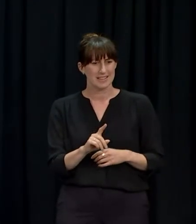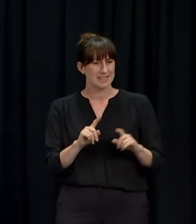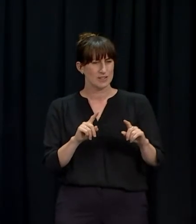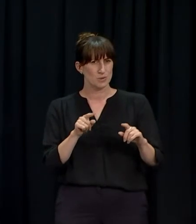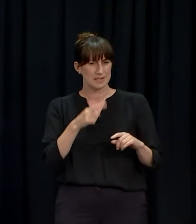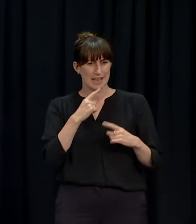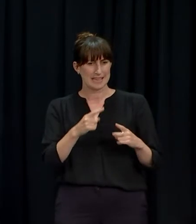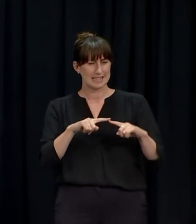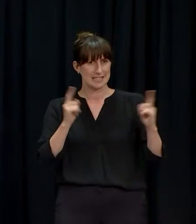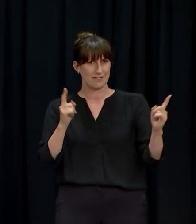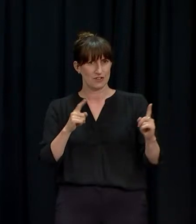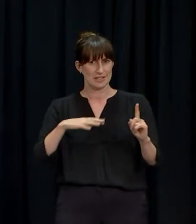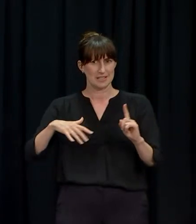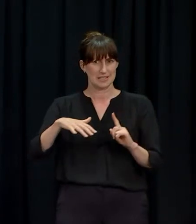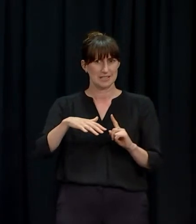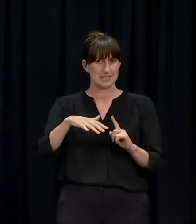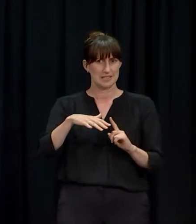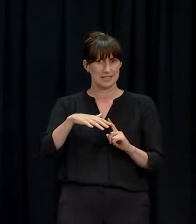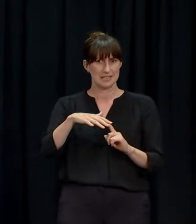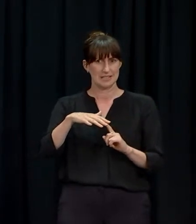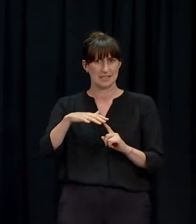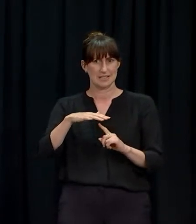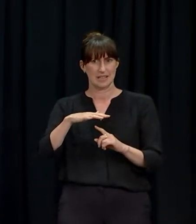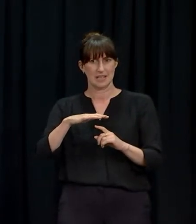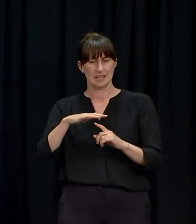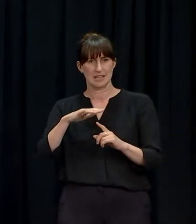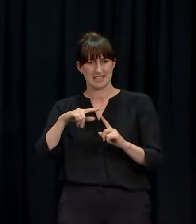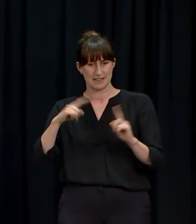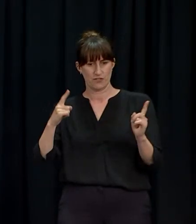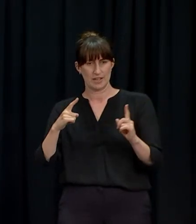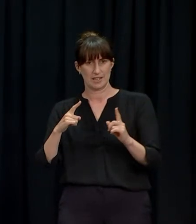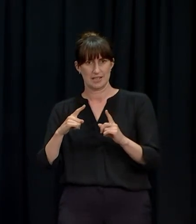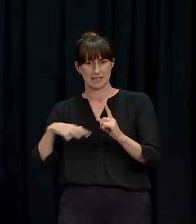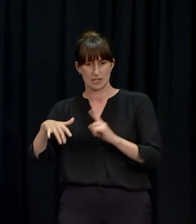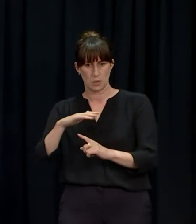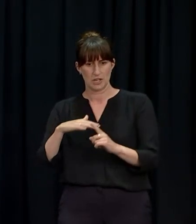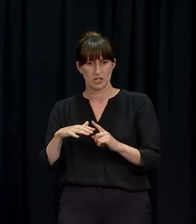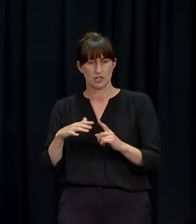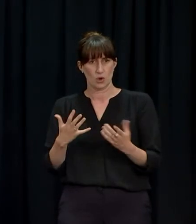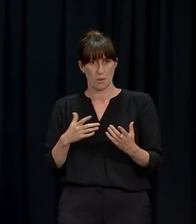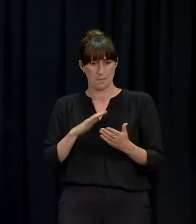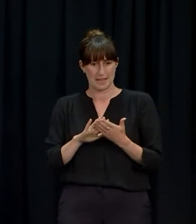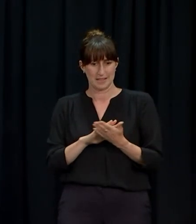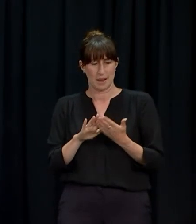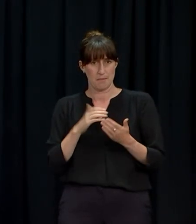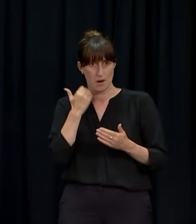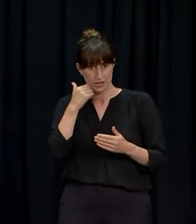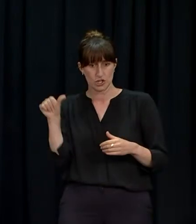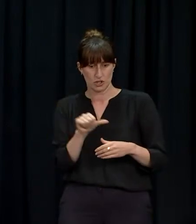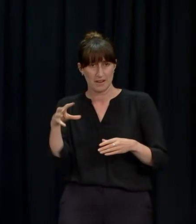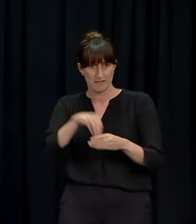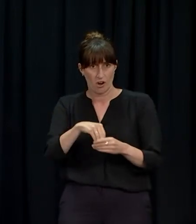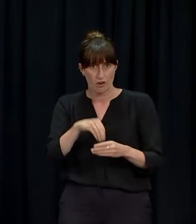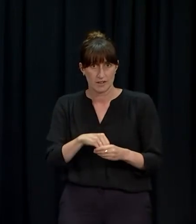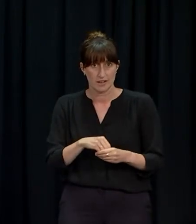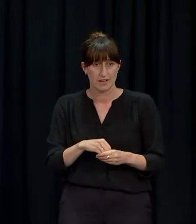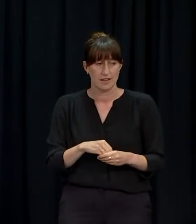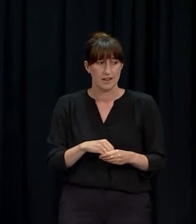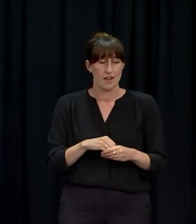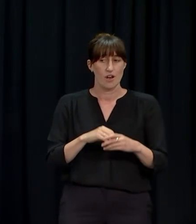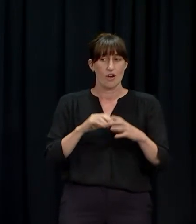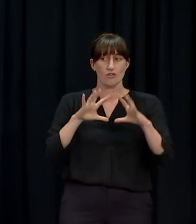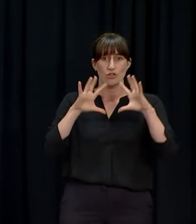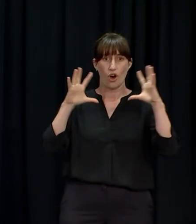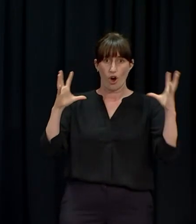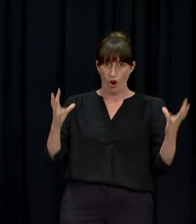Māori specifically at the table or really engaged with when coming up with this strategy? Yeah, so the overall COVID